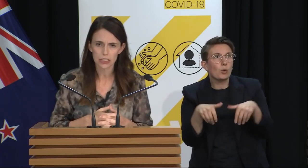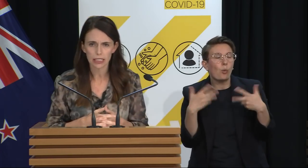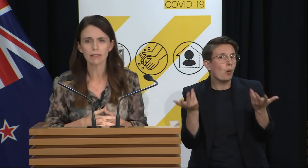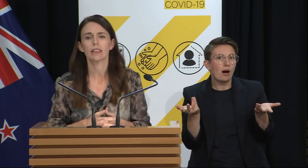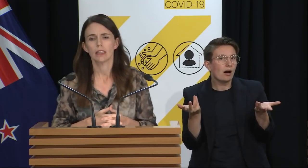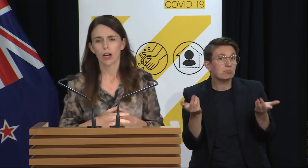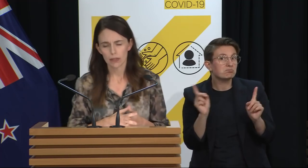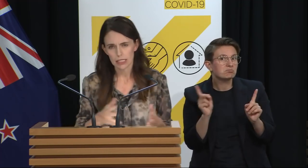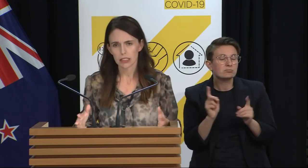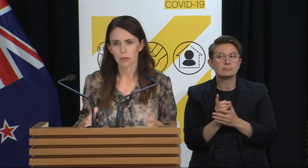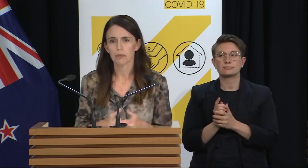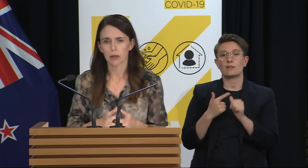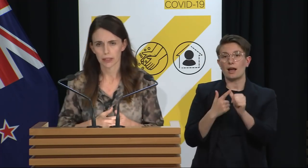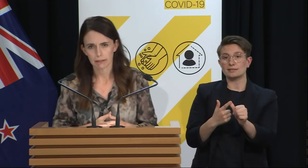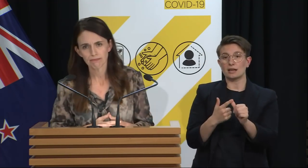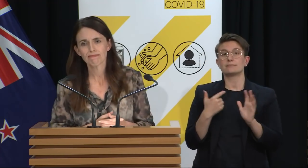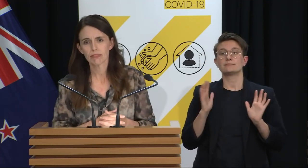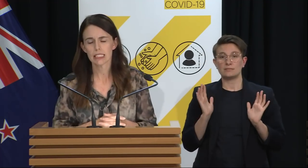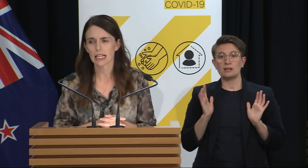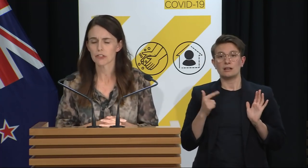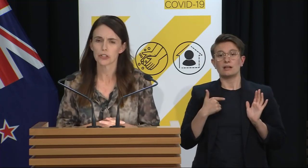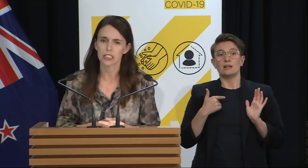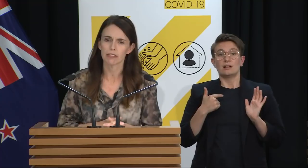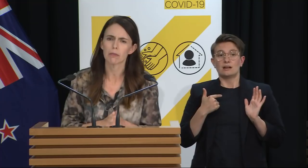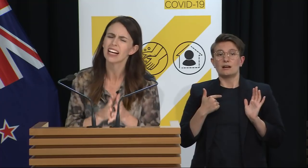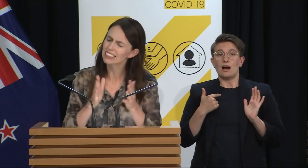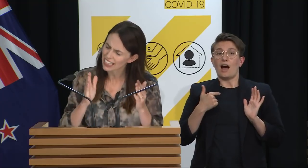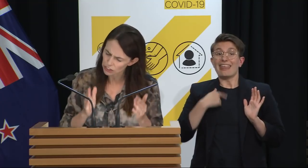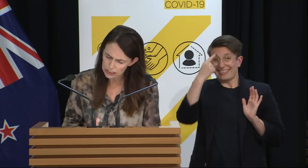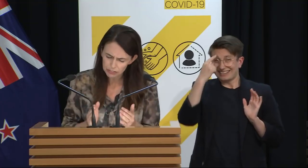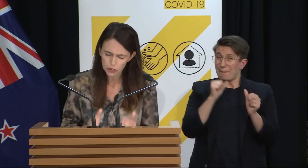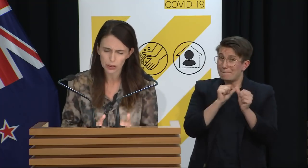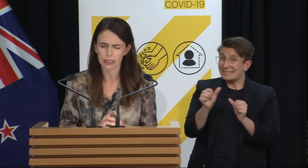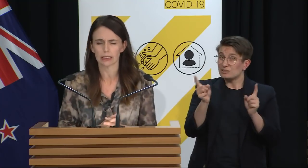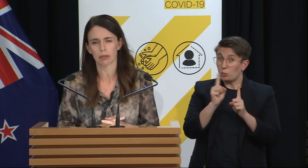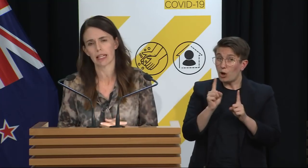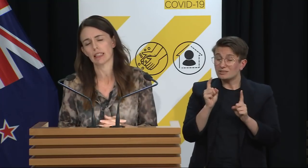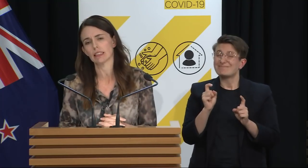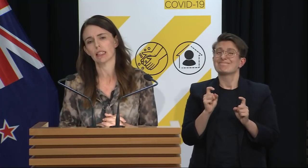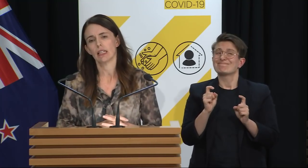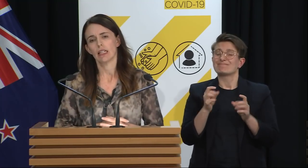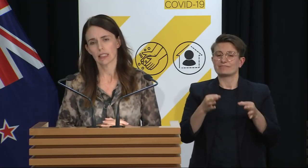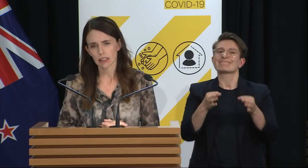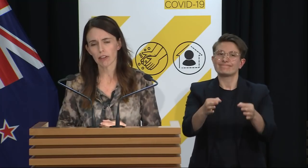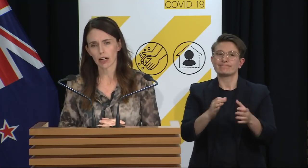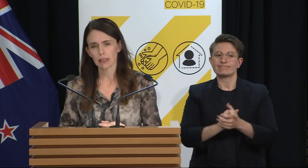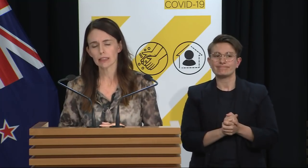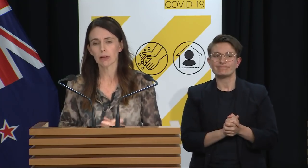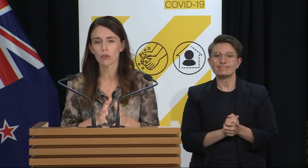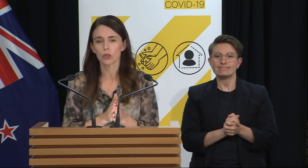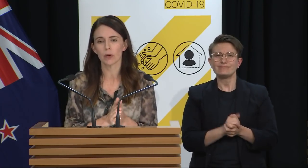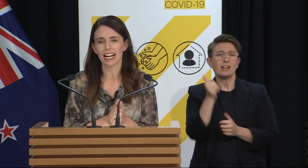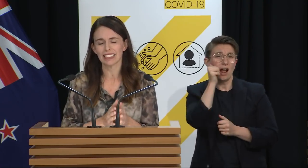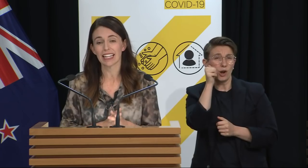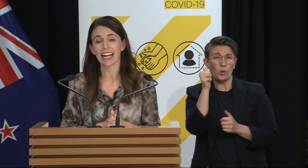of certainty, I would seek to move beyond that. For the sake of certainty for them. I understand how difficult it is to plan in this environment,